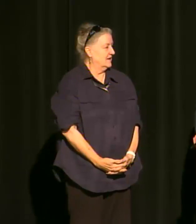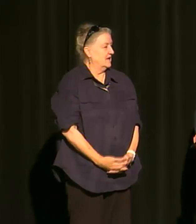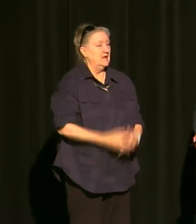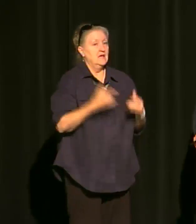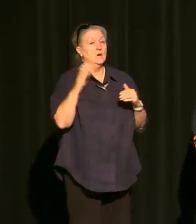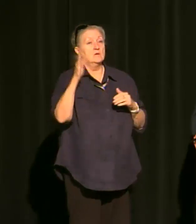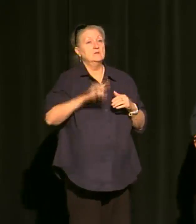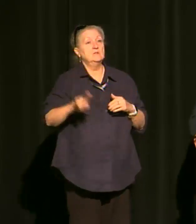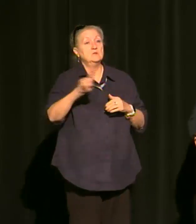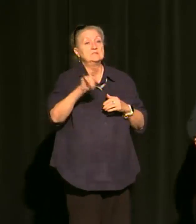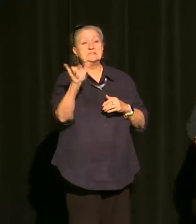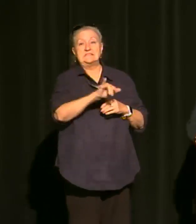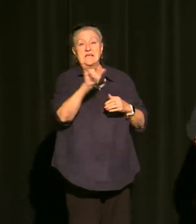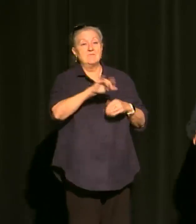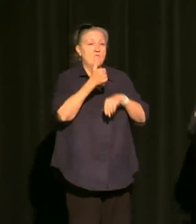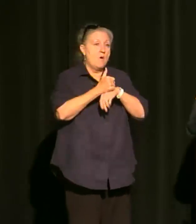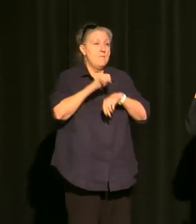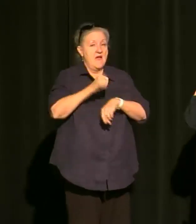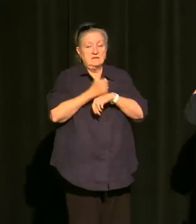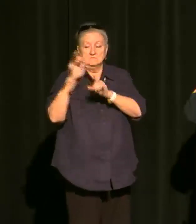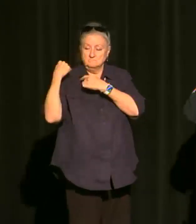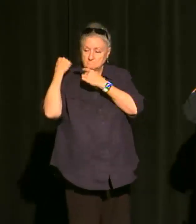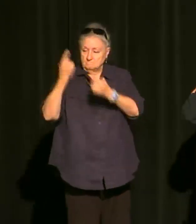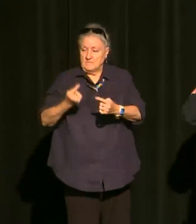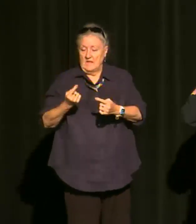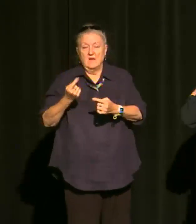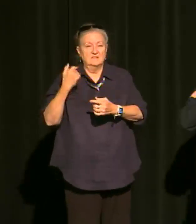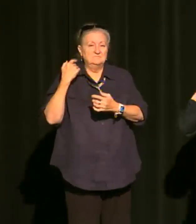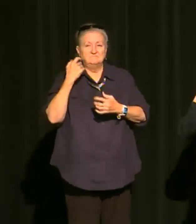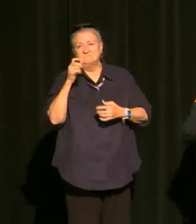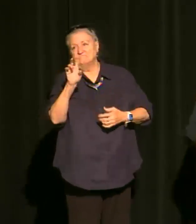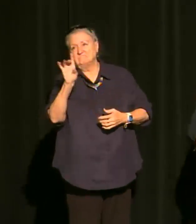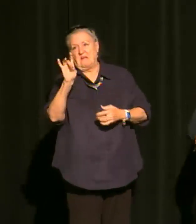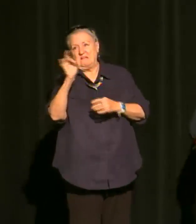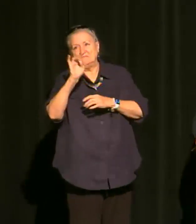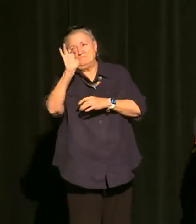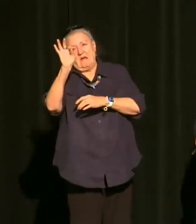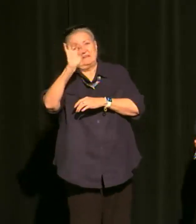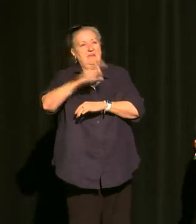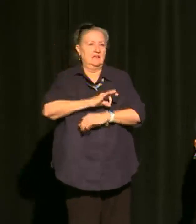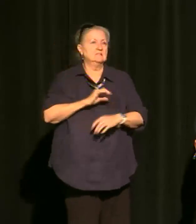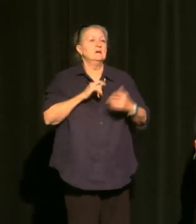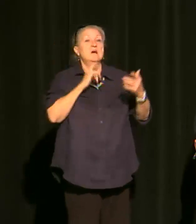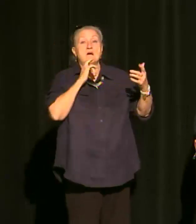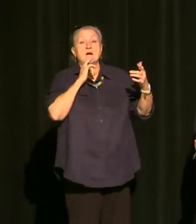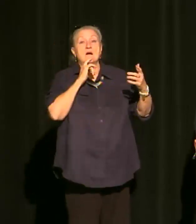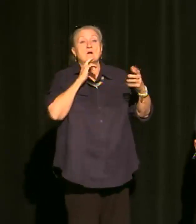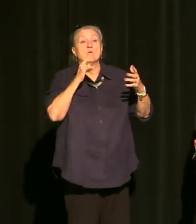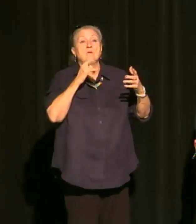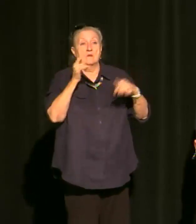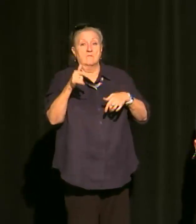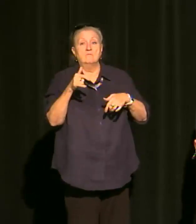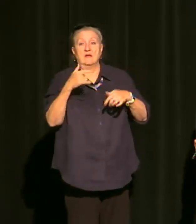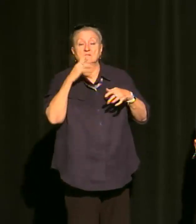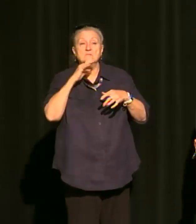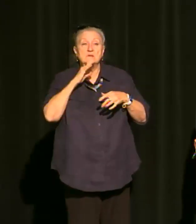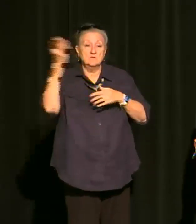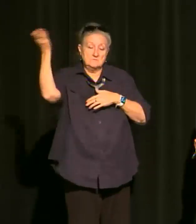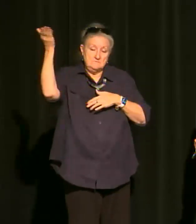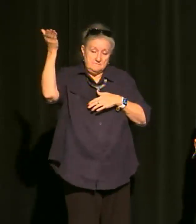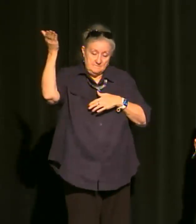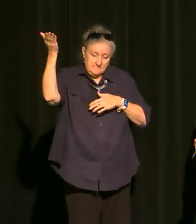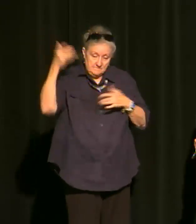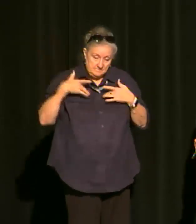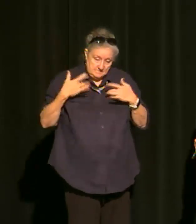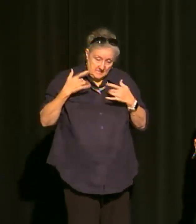We're going to utilize the same format that we have over the past 8 or 9 days. We're going to have our speakers speak to you about the incident.